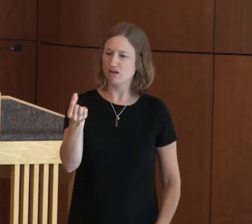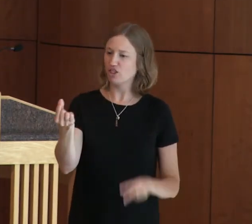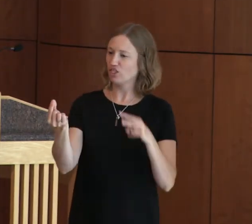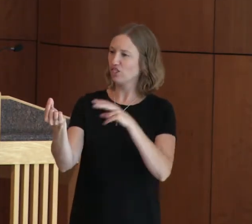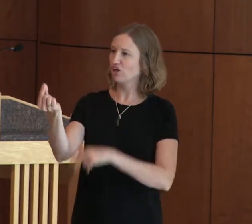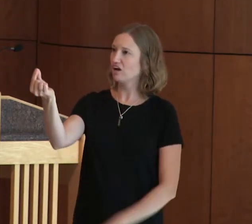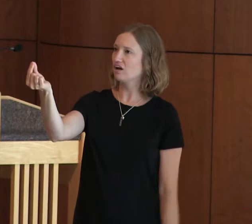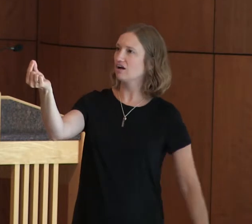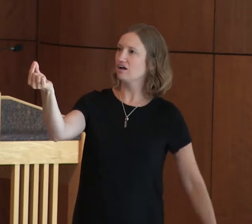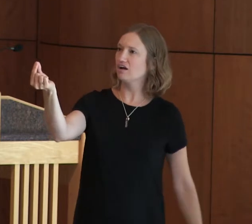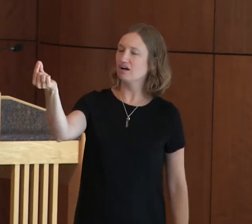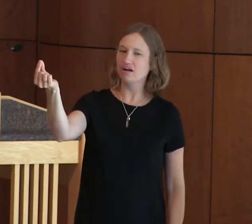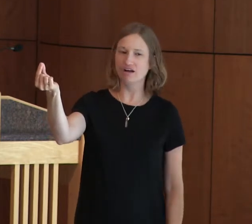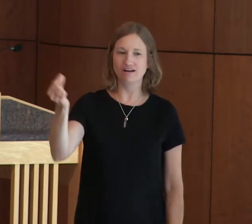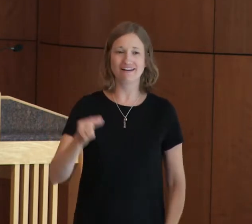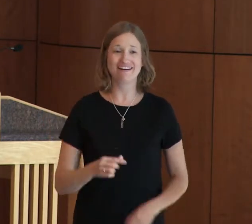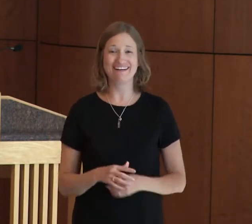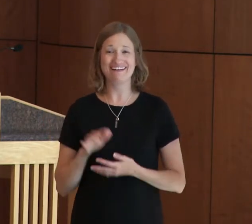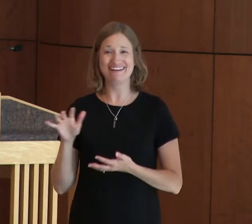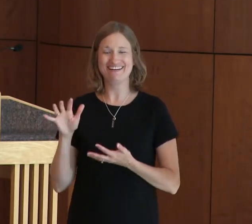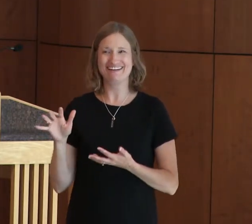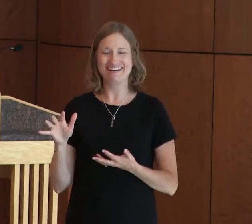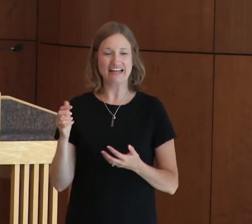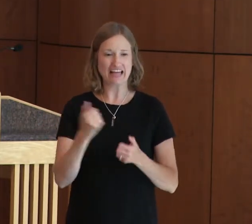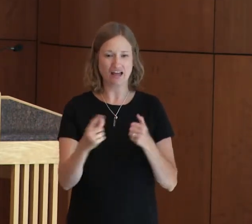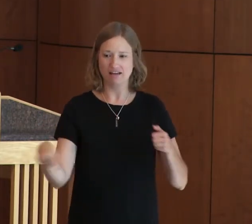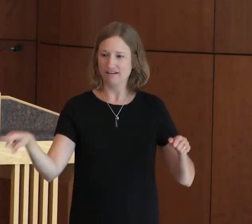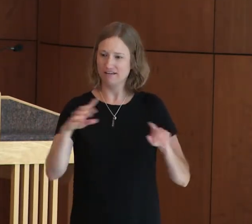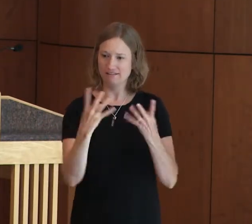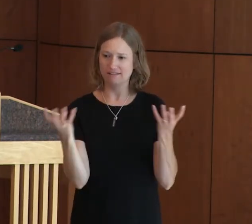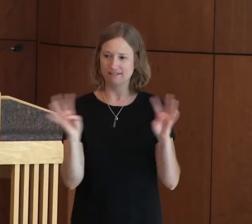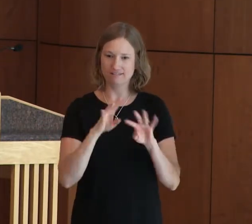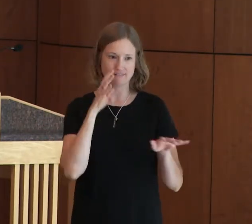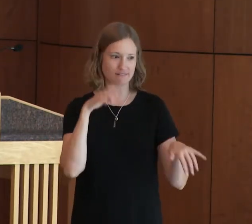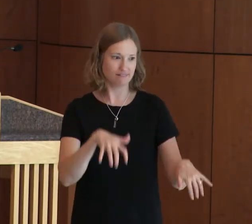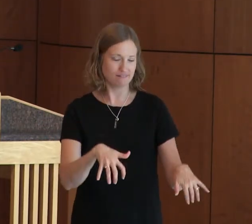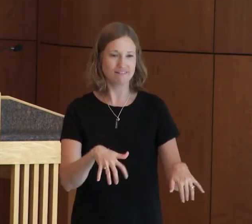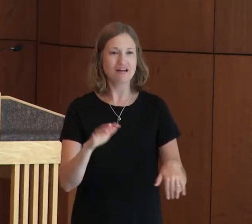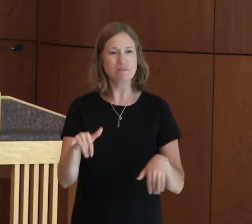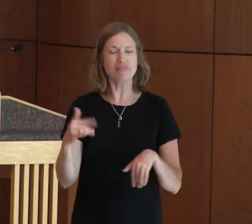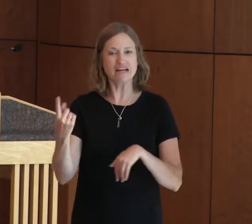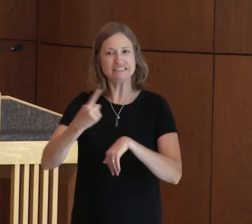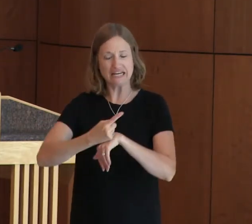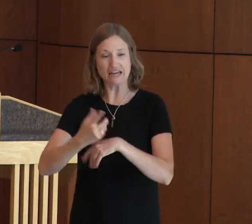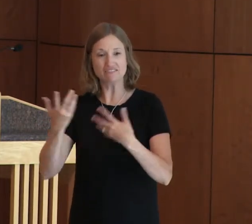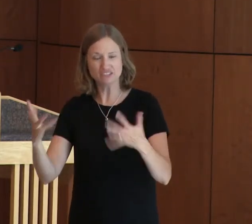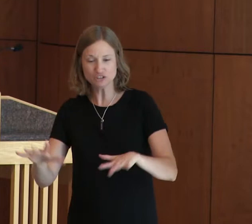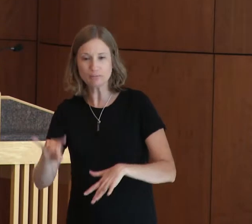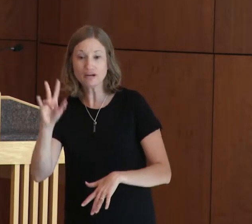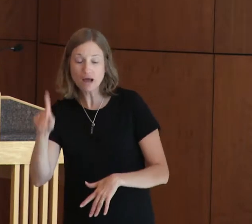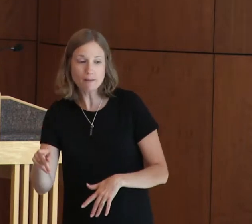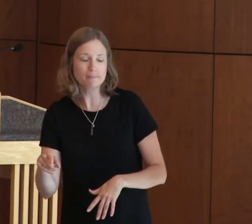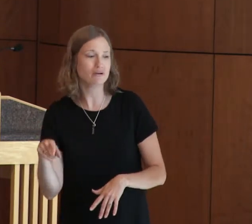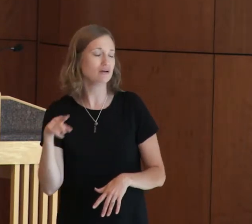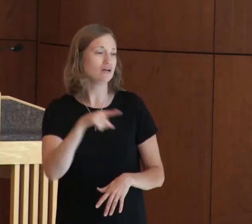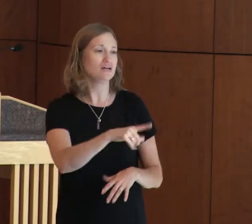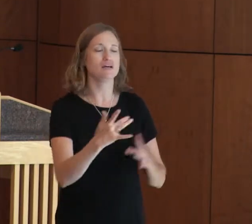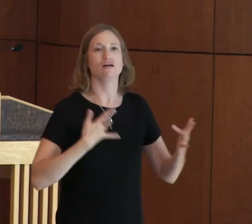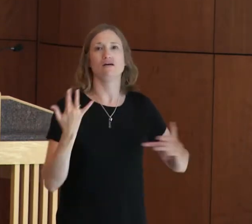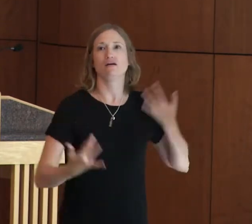my mouth, which was a shock to everyone. But when I picked him up at the end of the day, he could not wait to tell me. He couldn't wait to